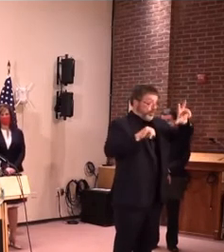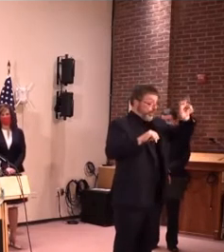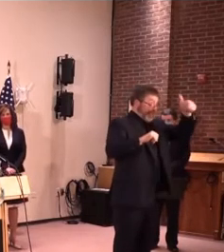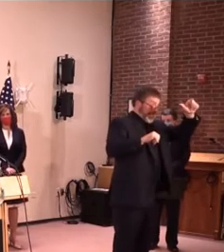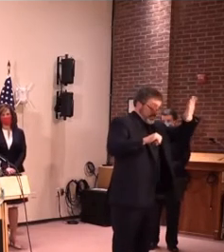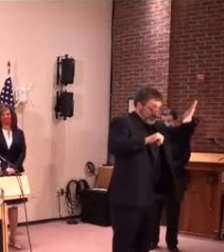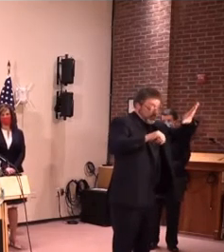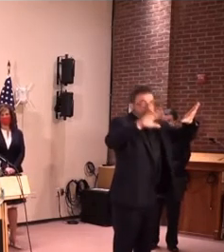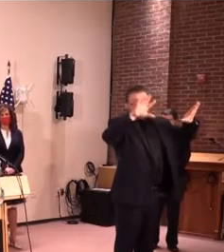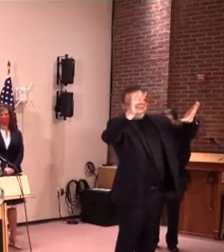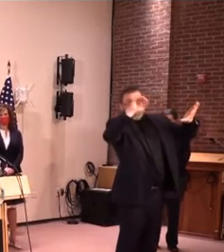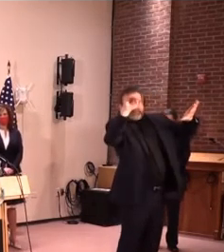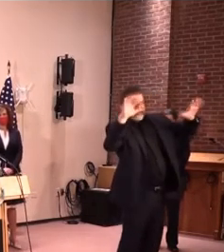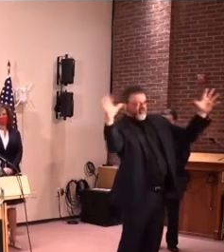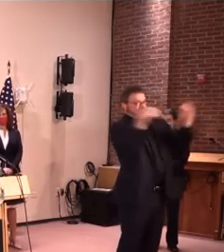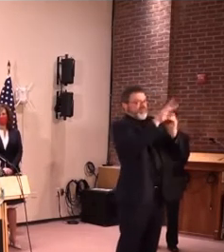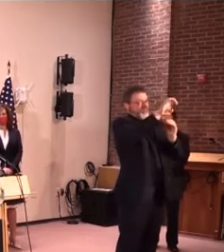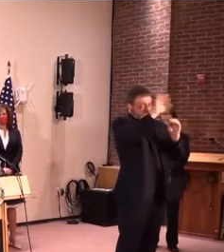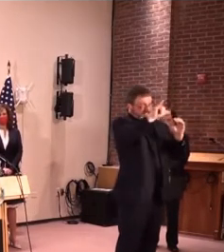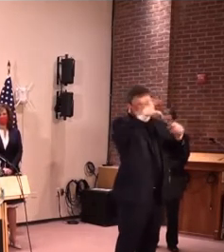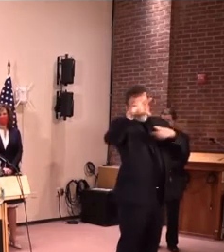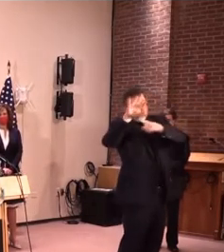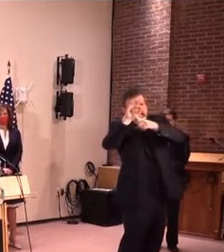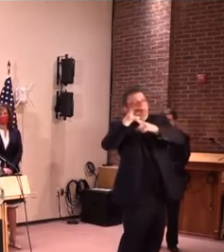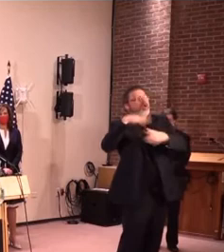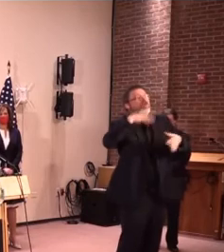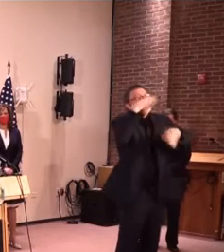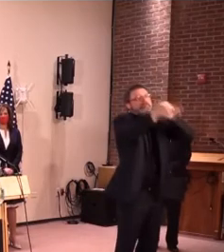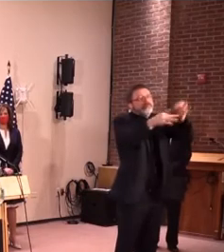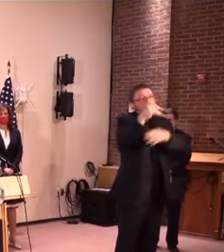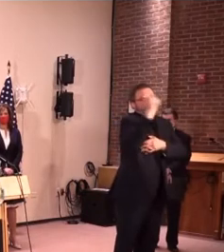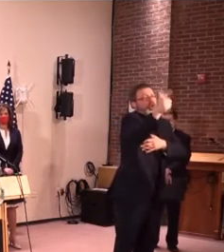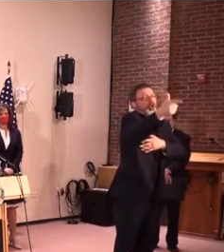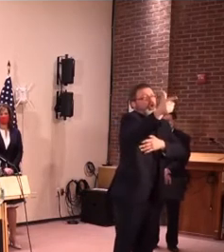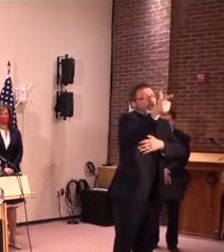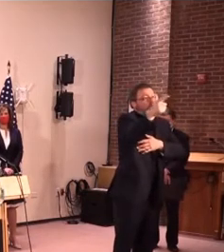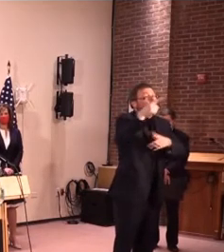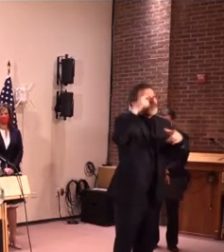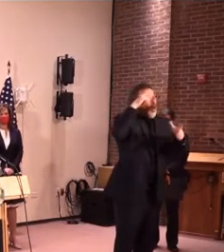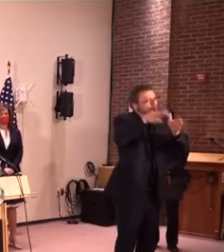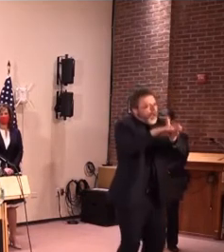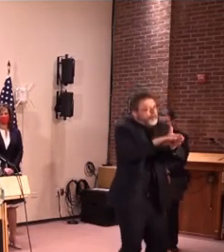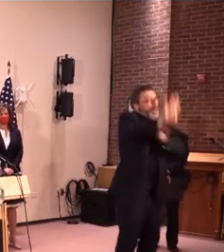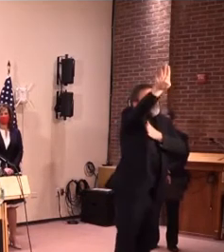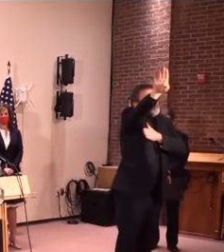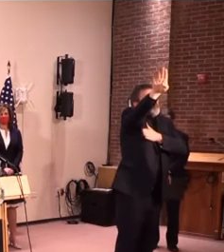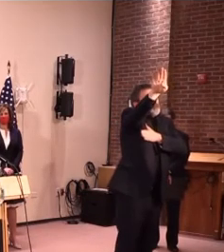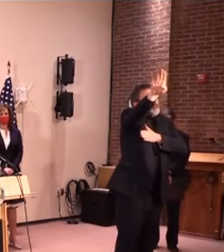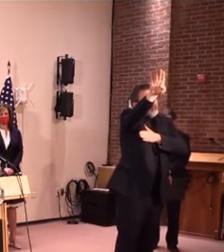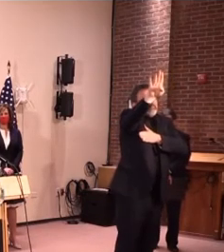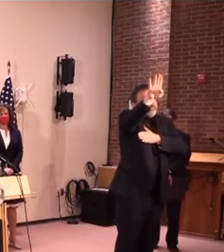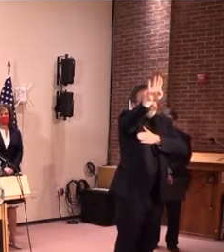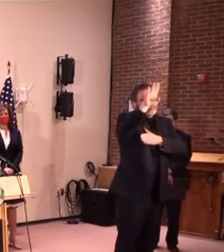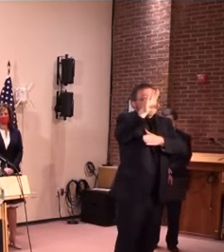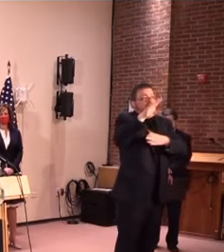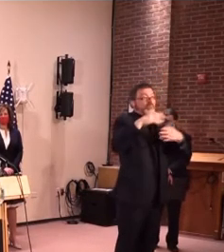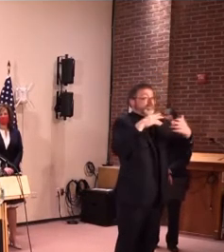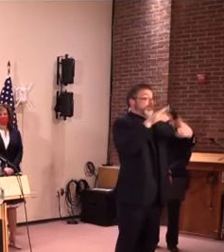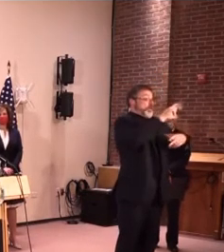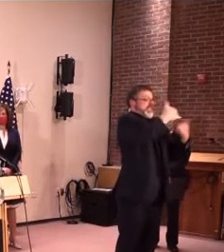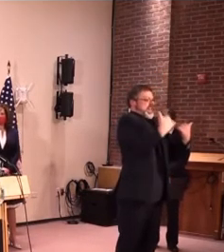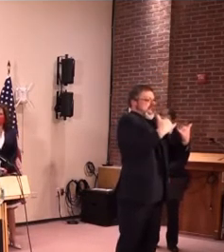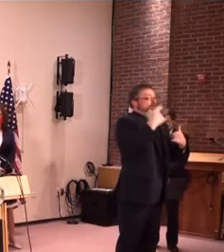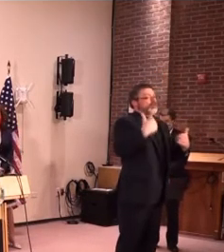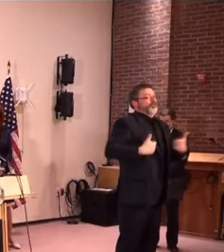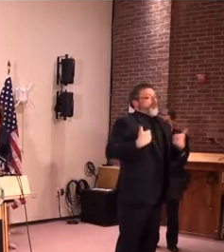survive, but come out better positioned to thrive well into the future. My team will share more details